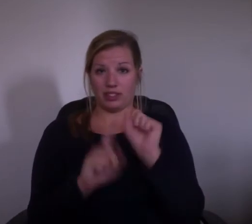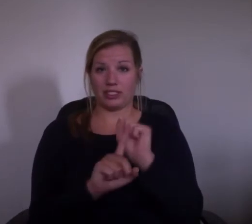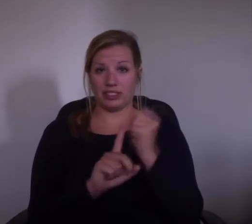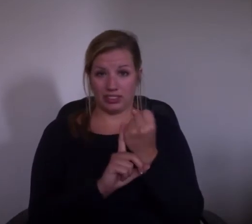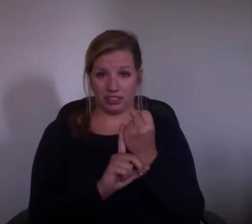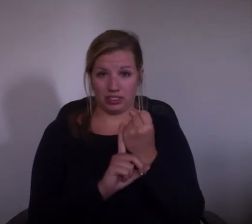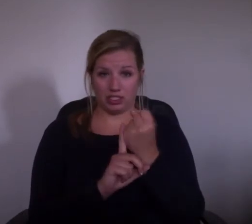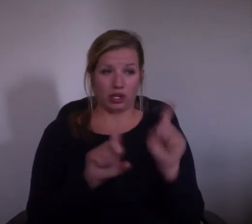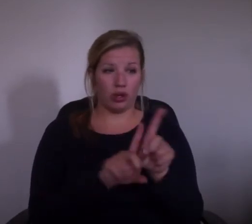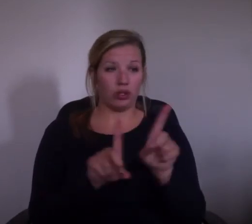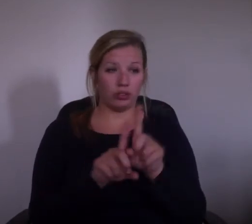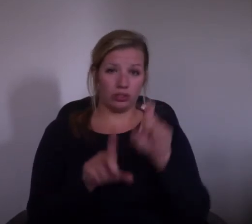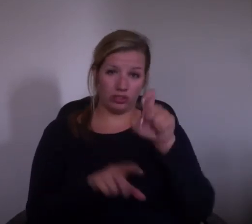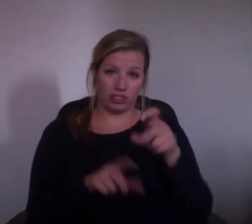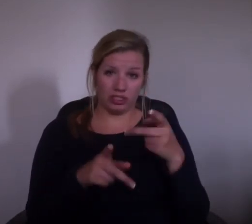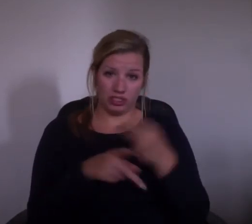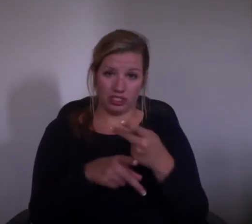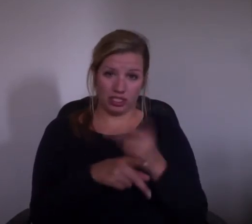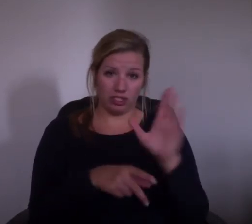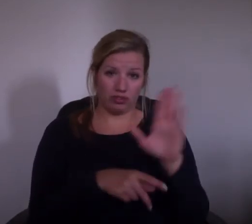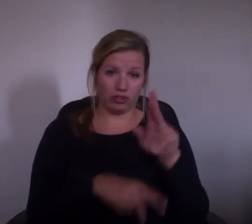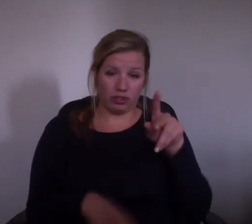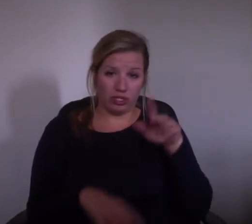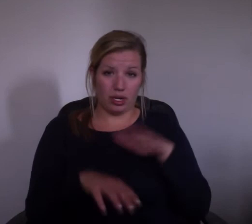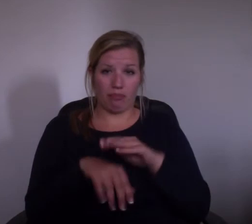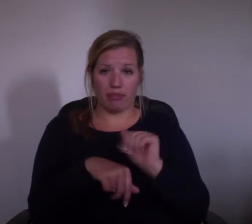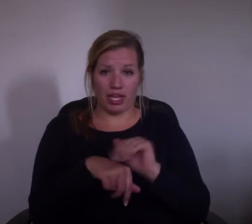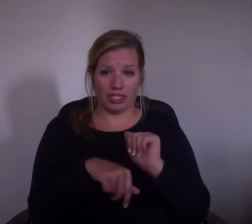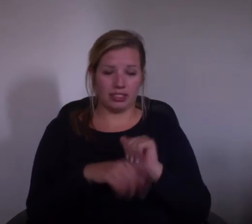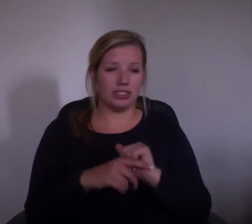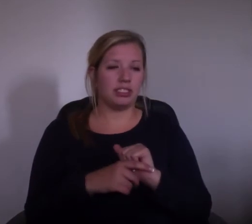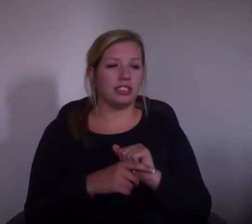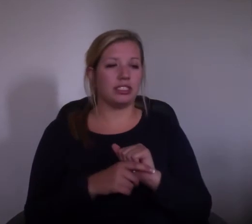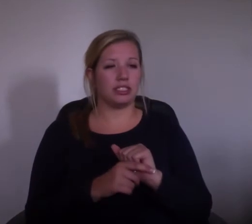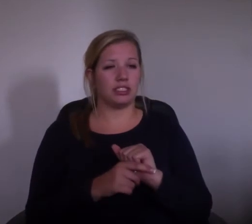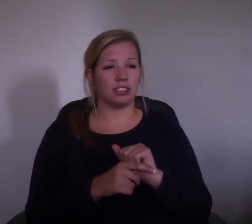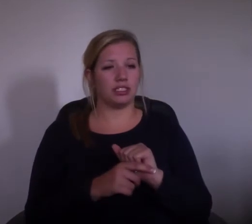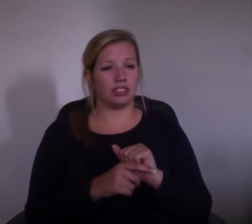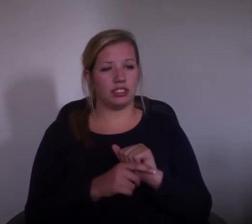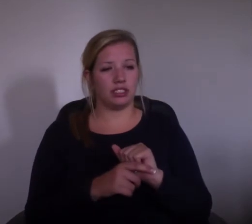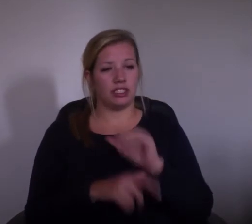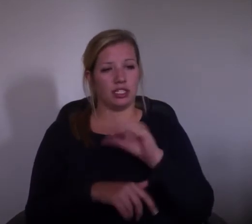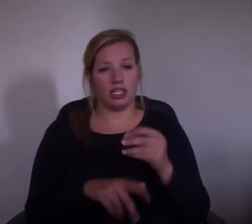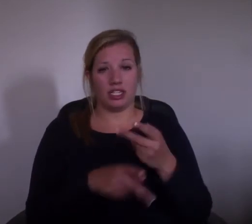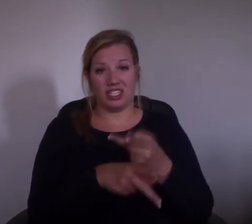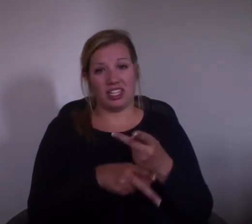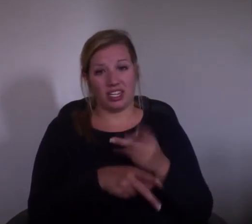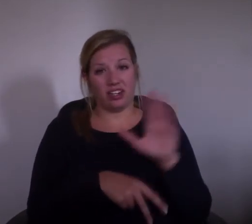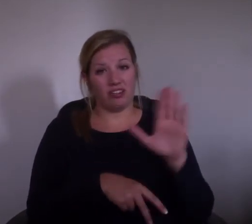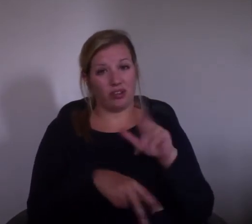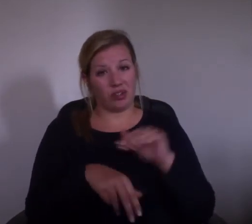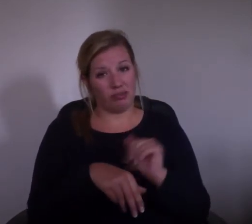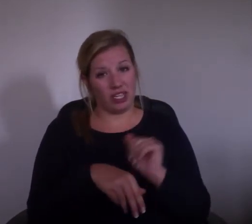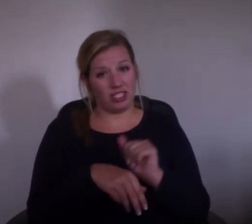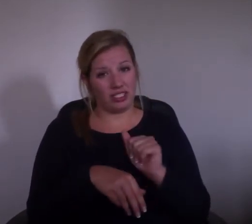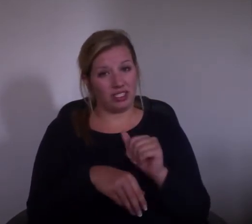pets. You're probably going to want to evacuate with your pets, and you're going to need to care for those pets. You're going to have to be able to provide them with food and water and